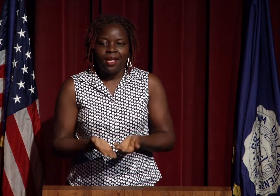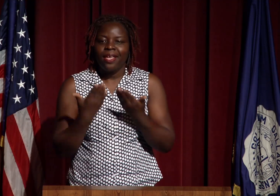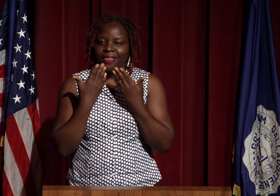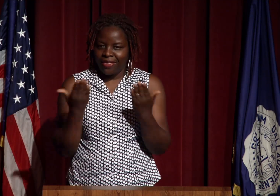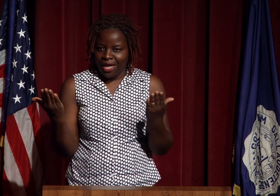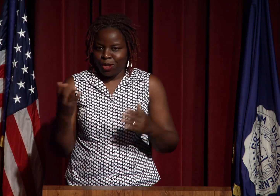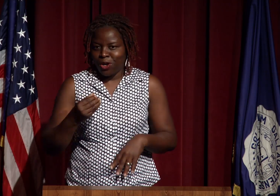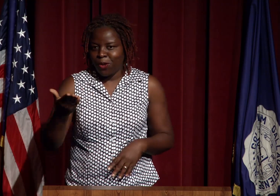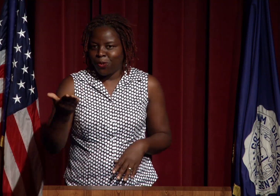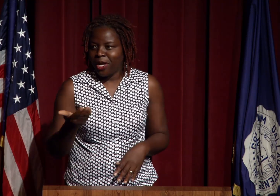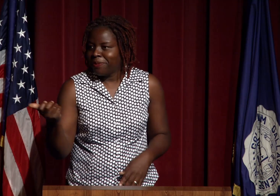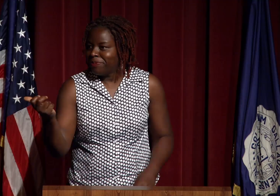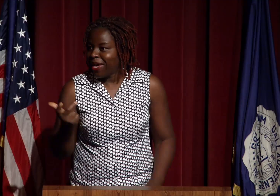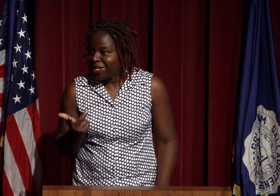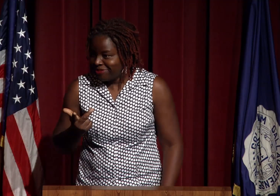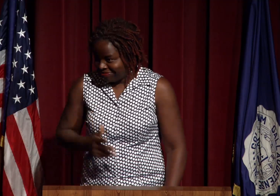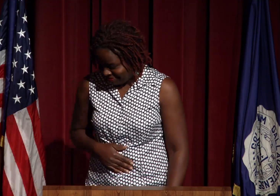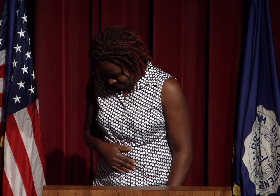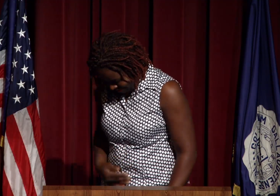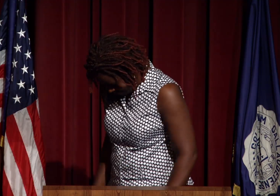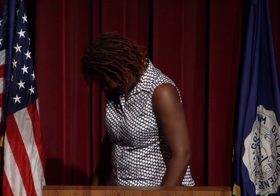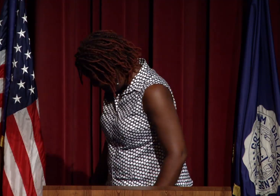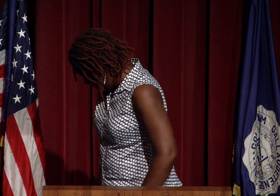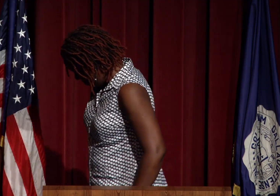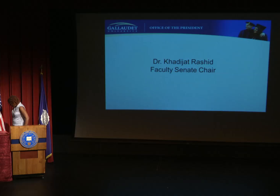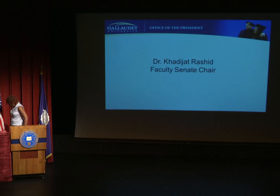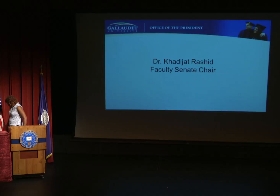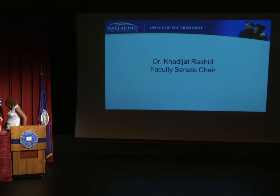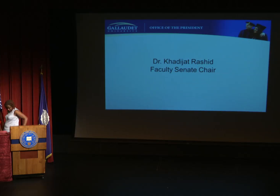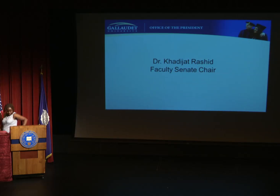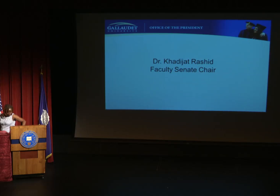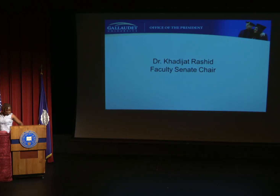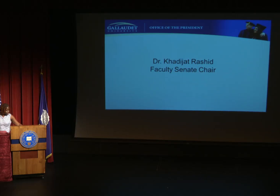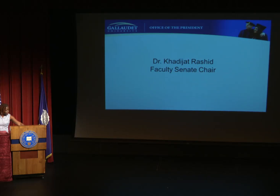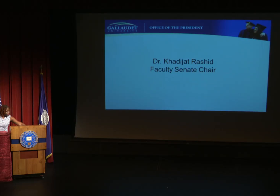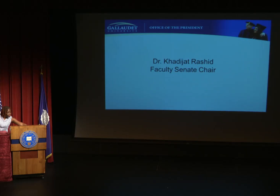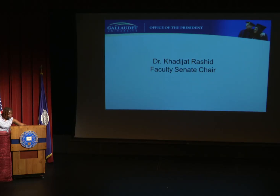We'd be happy to engage in conversations with you. Thank you all, and welcome back.